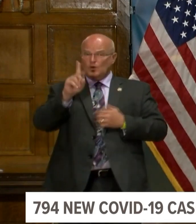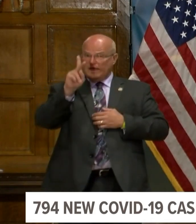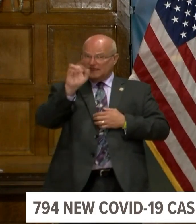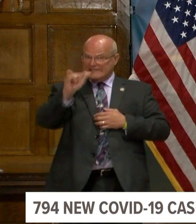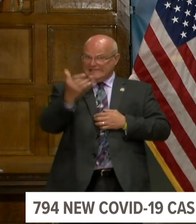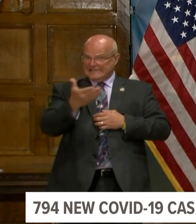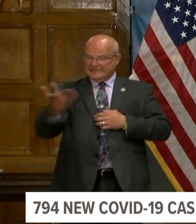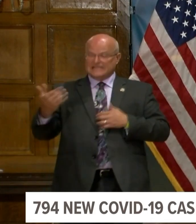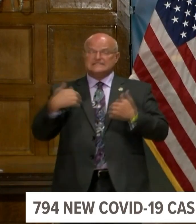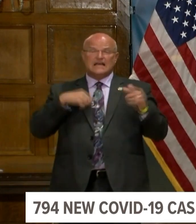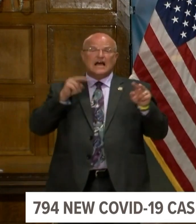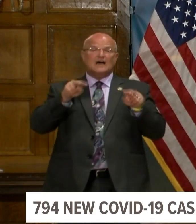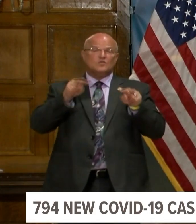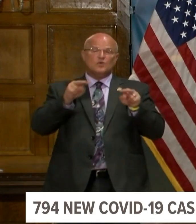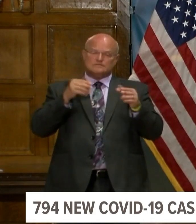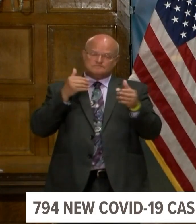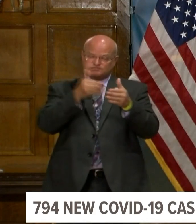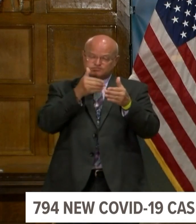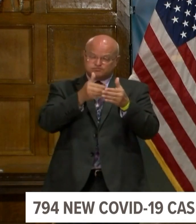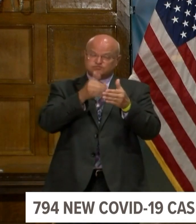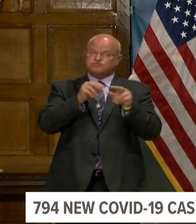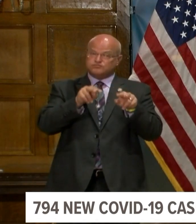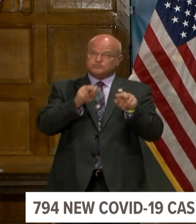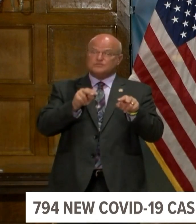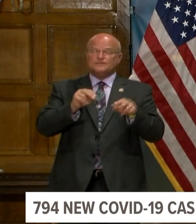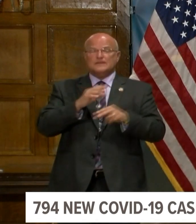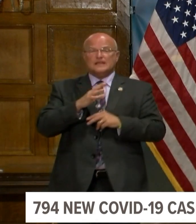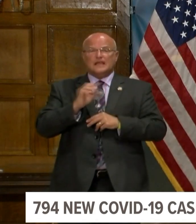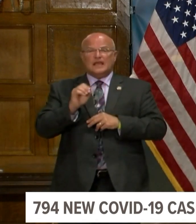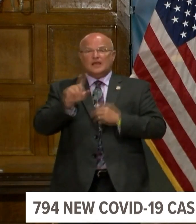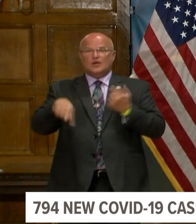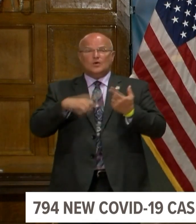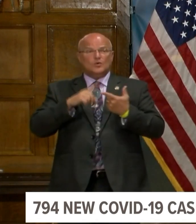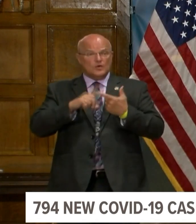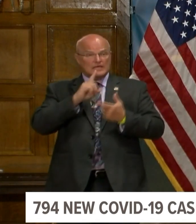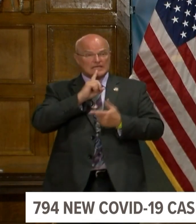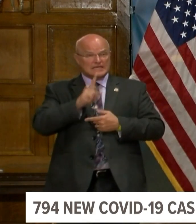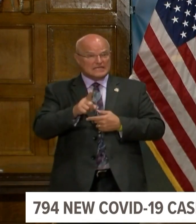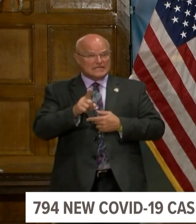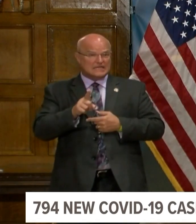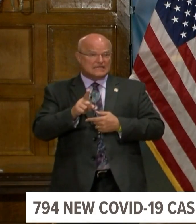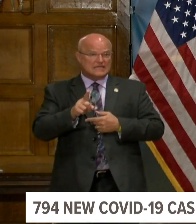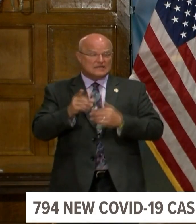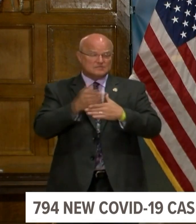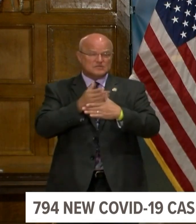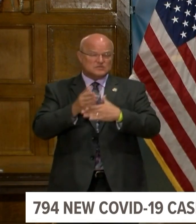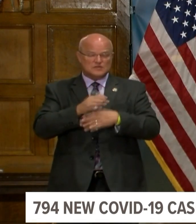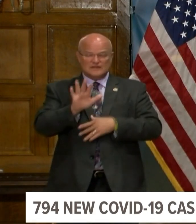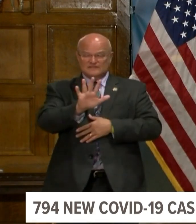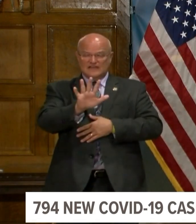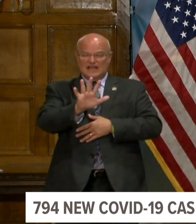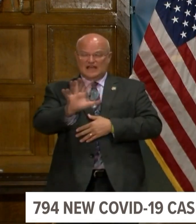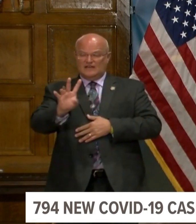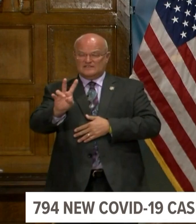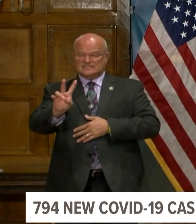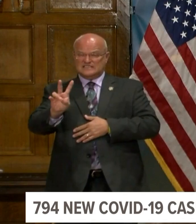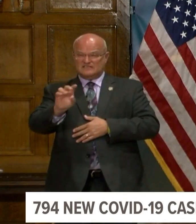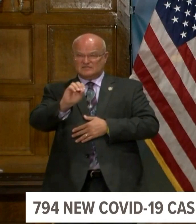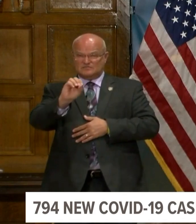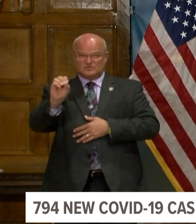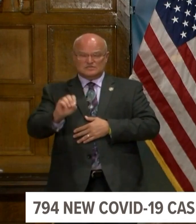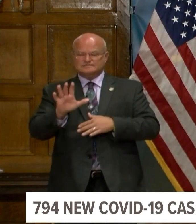key indicators I watch very closely, and whenever it gets between 5 and